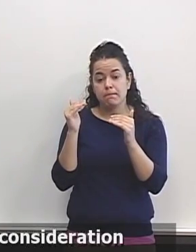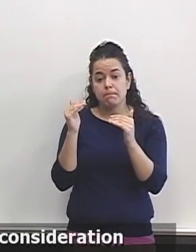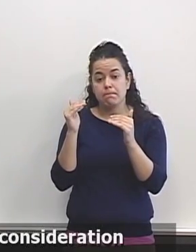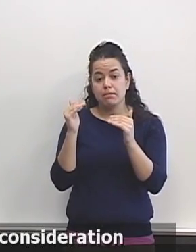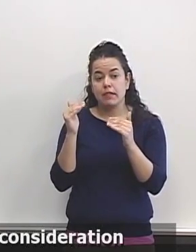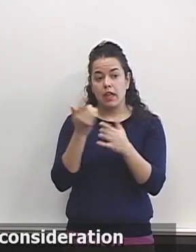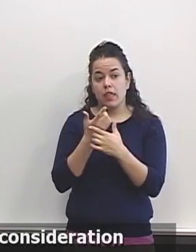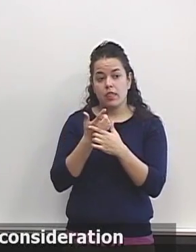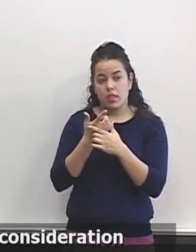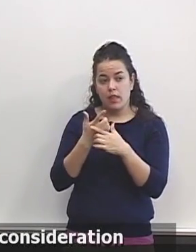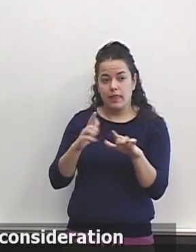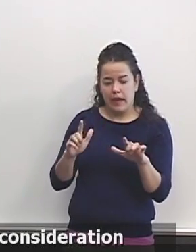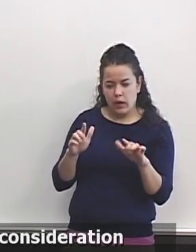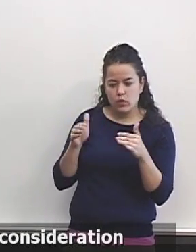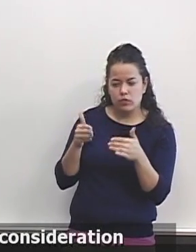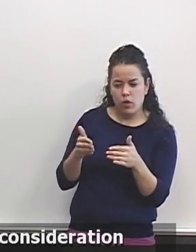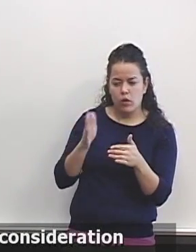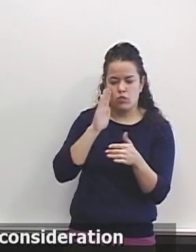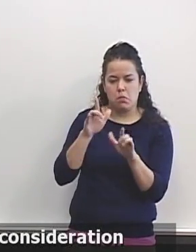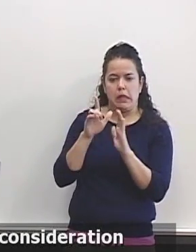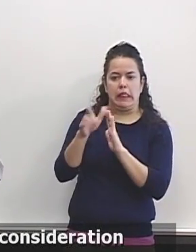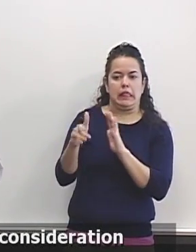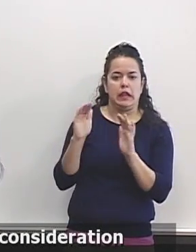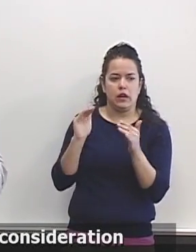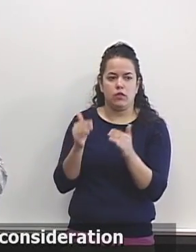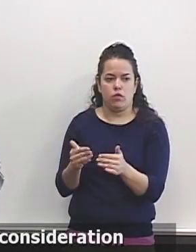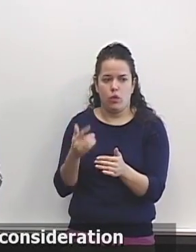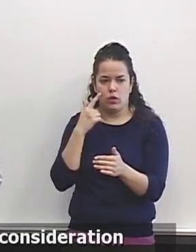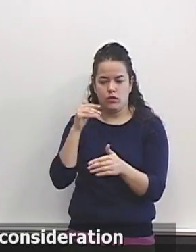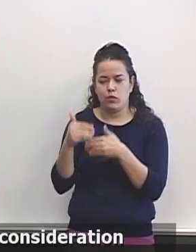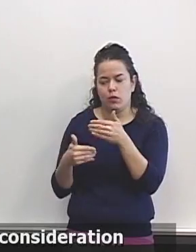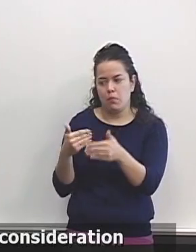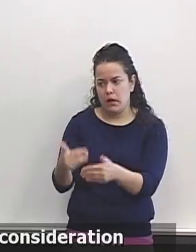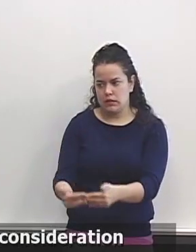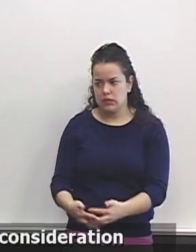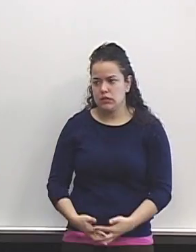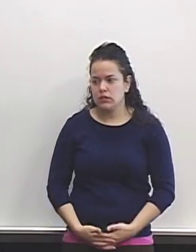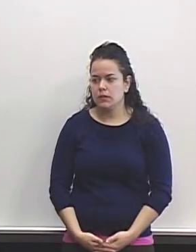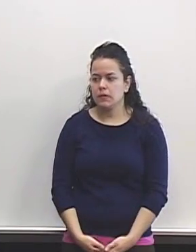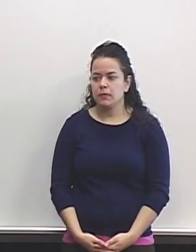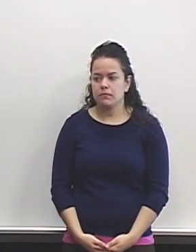for a later consideration in the process.